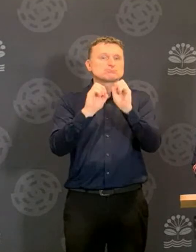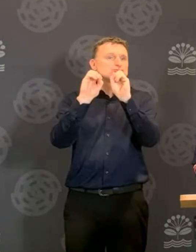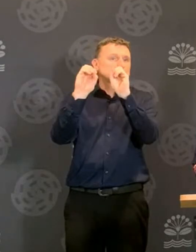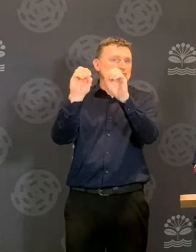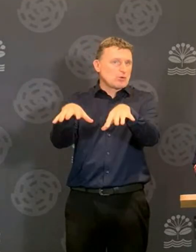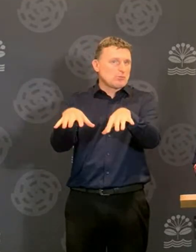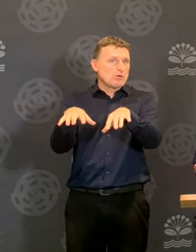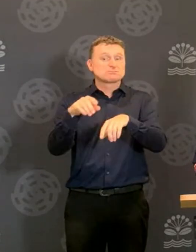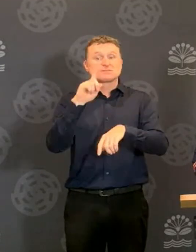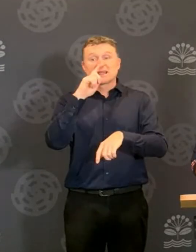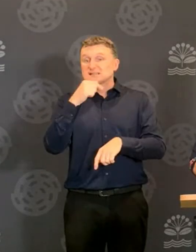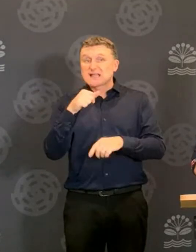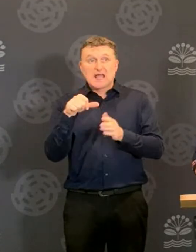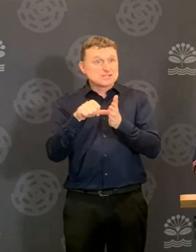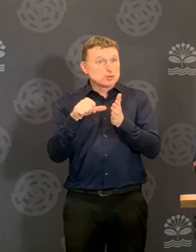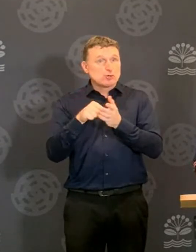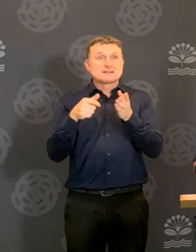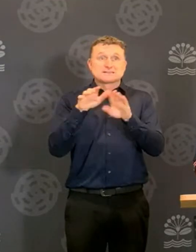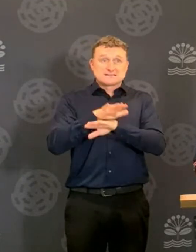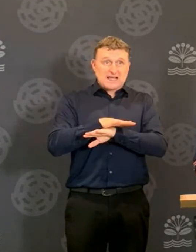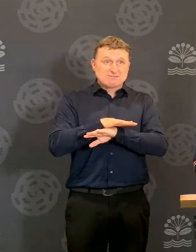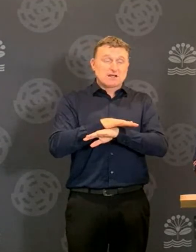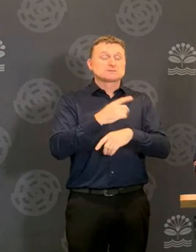to do that through your insurance company or other means.